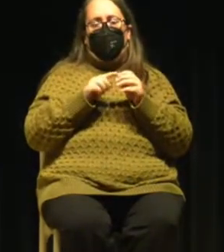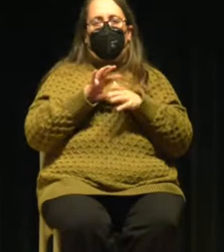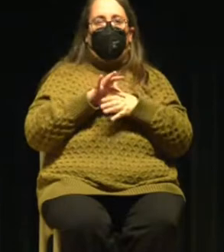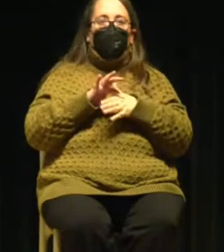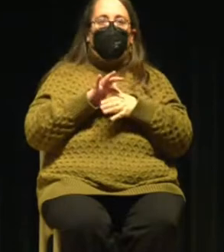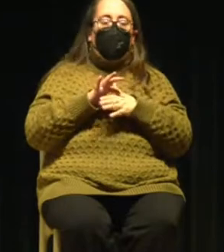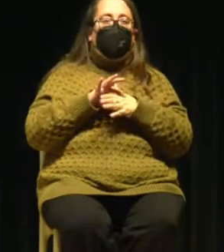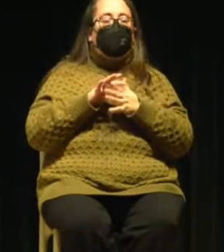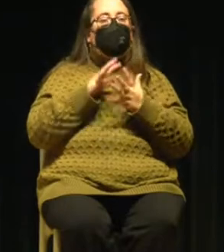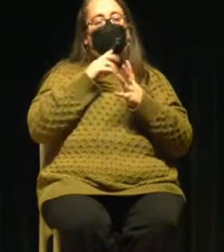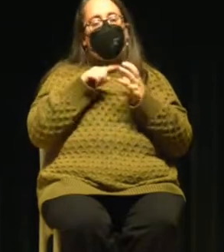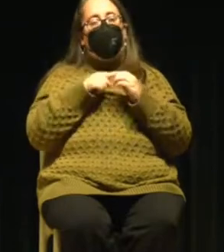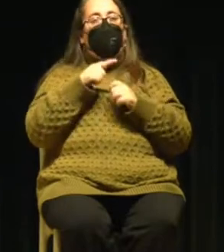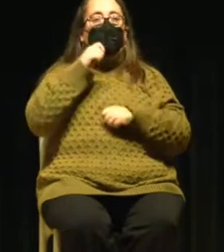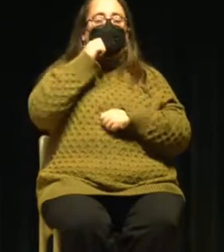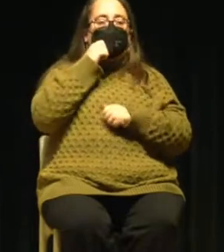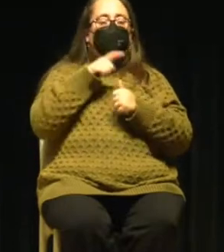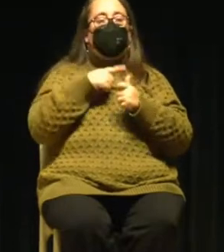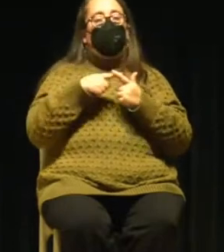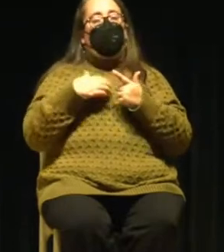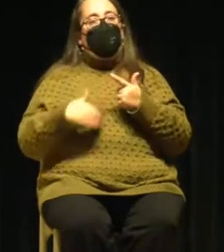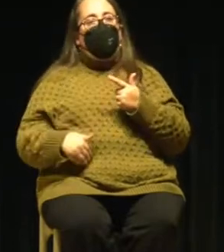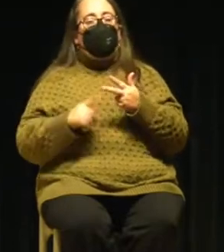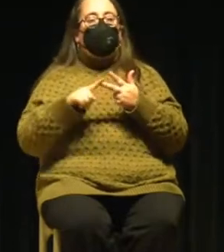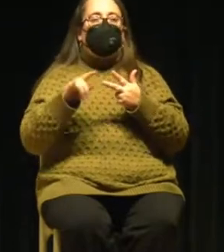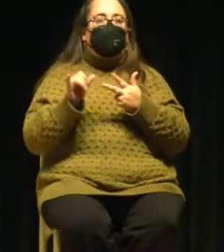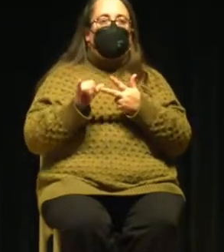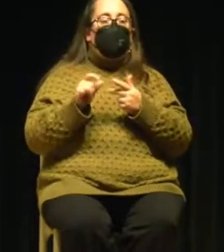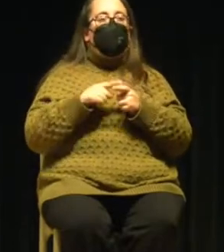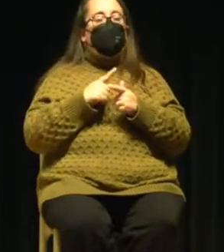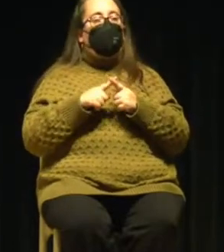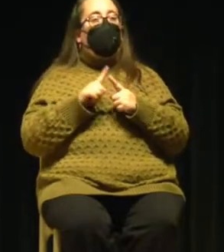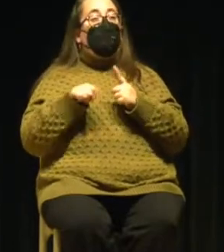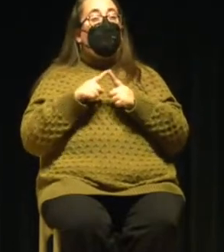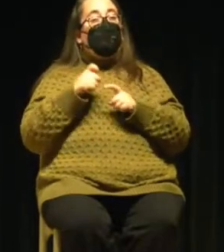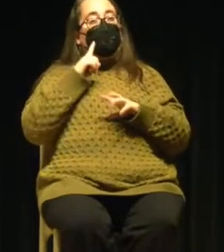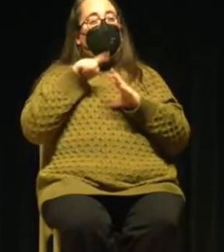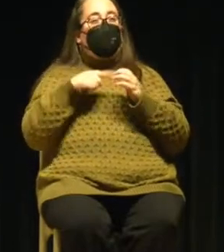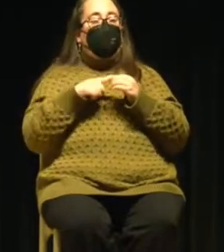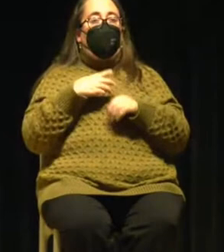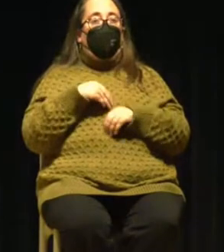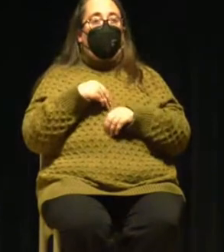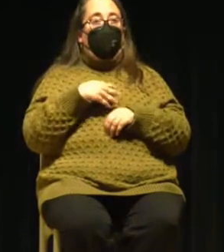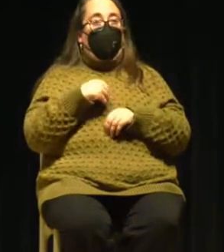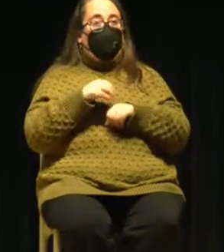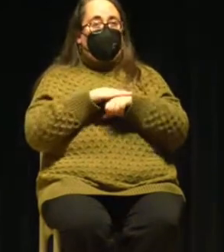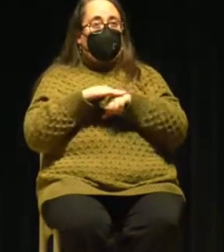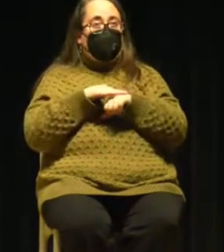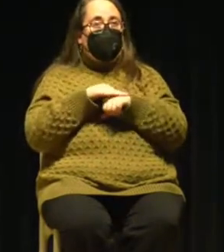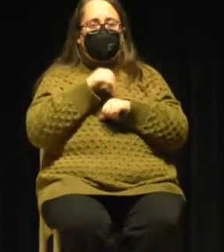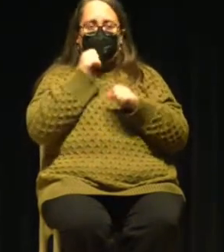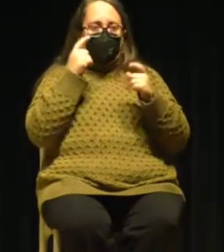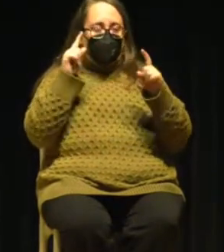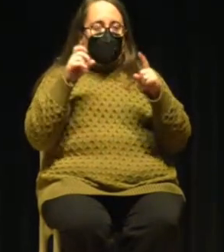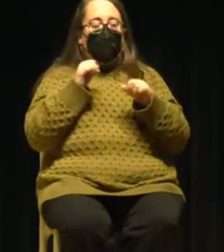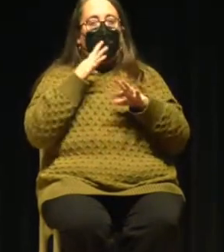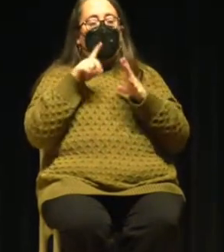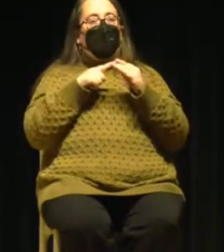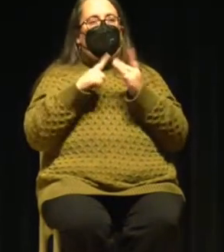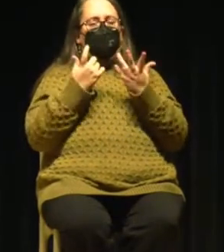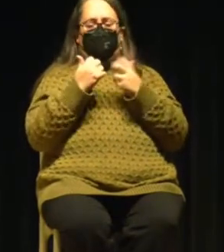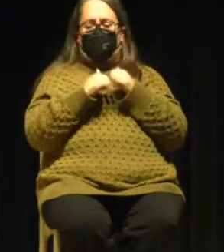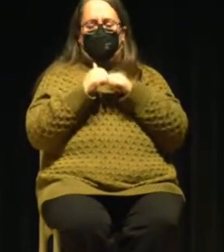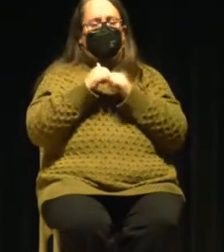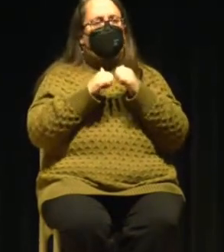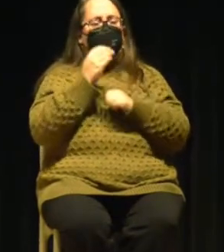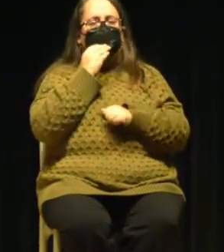about skin and body and size. And then, you know, when we think about bleaching creams don't work, you also talk about being in kind of structured diets